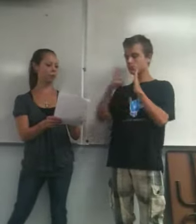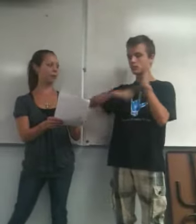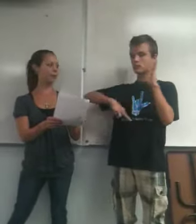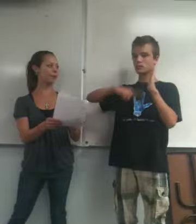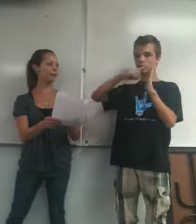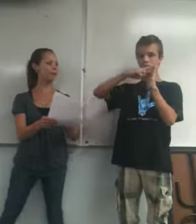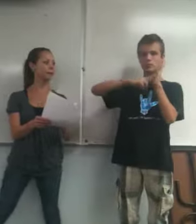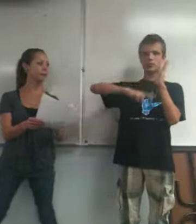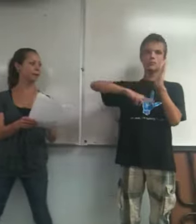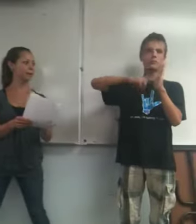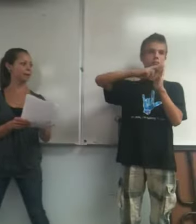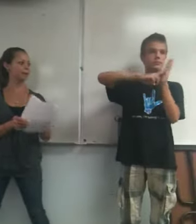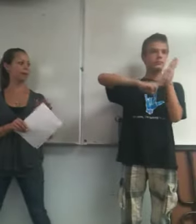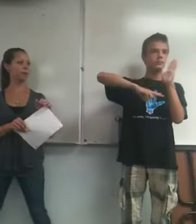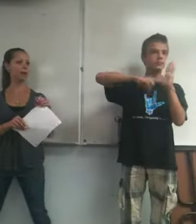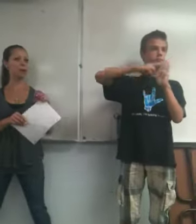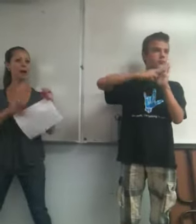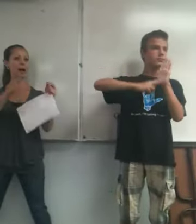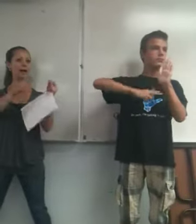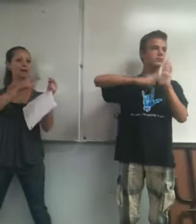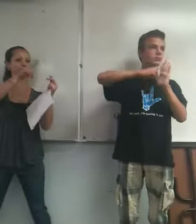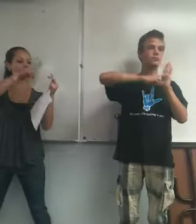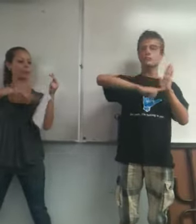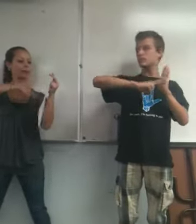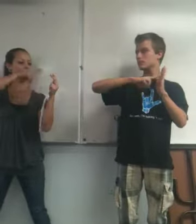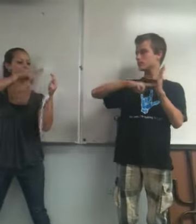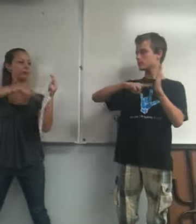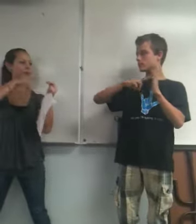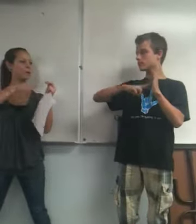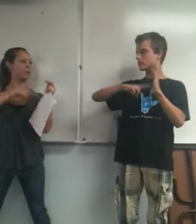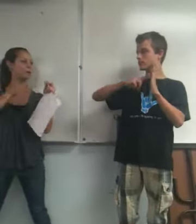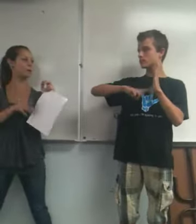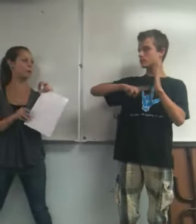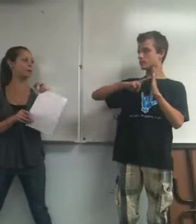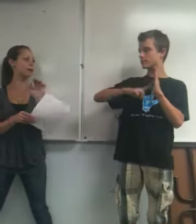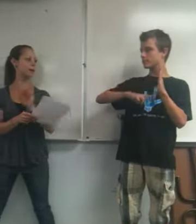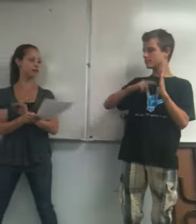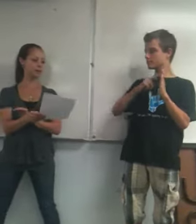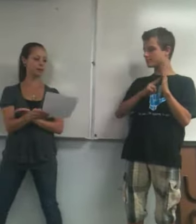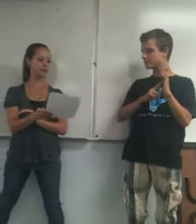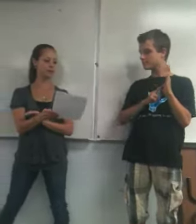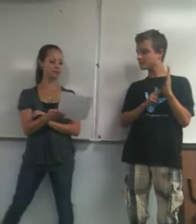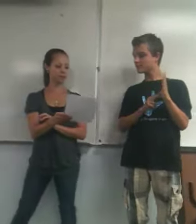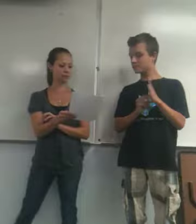10, read. So like your eyes reading a paper or a book.